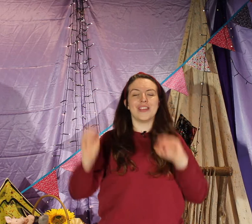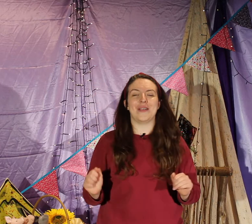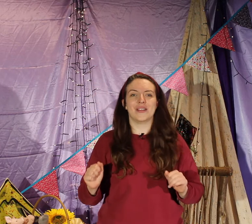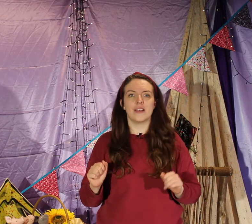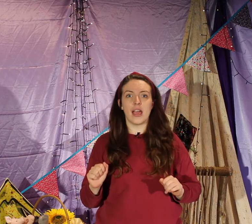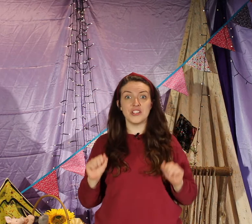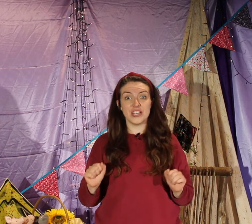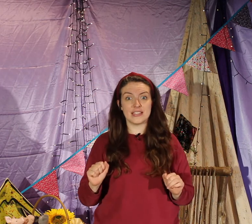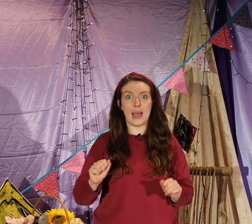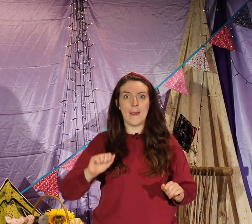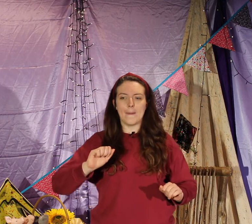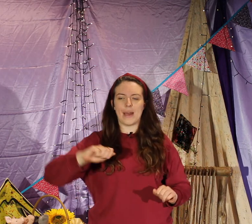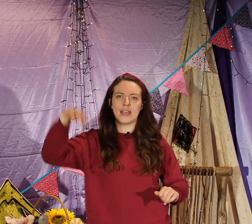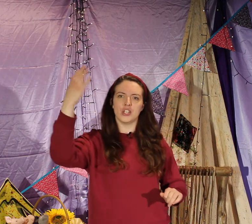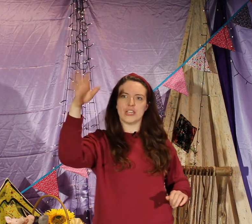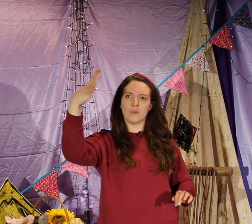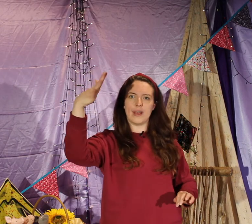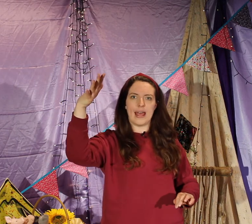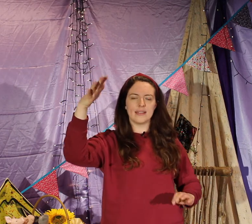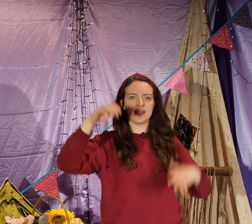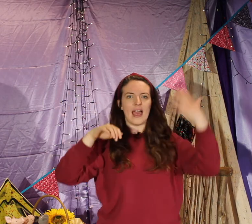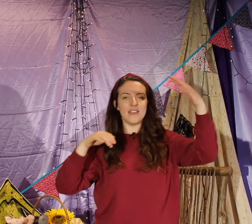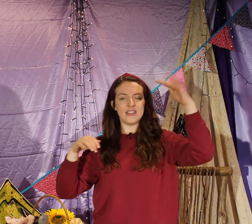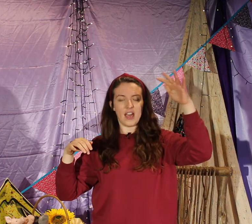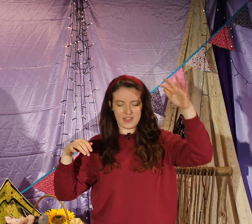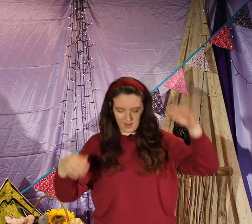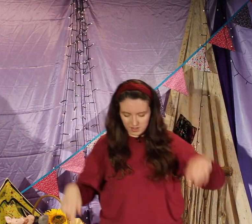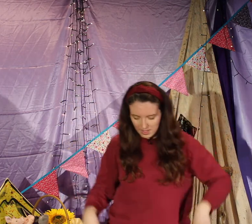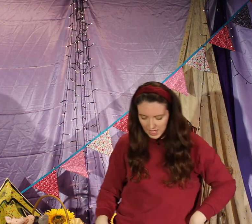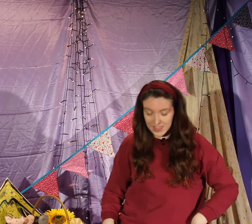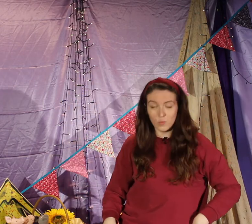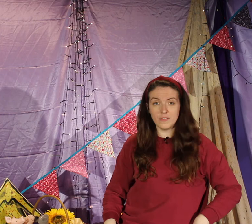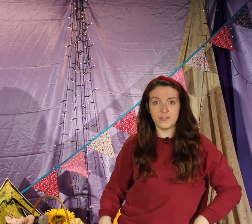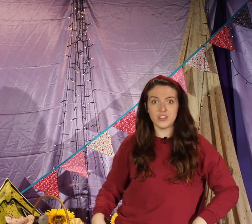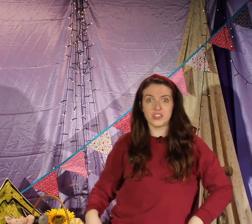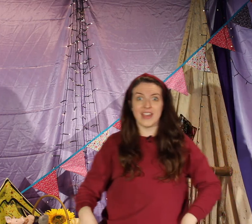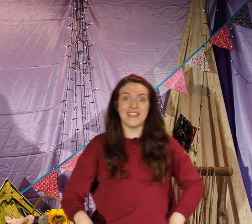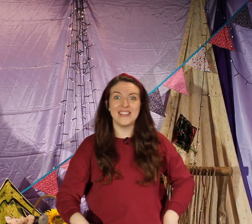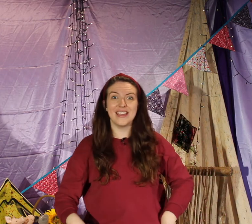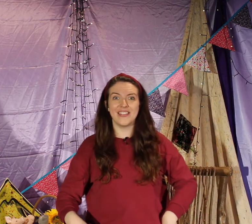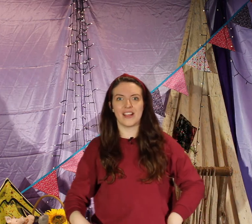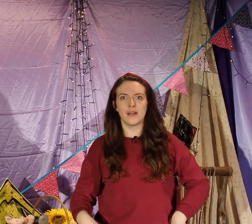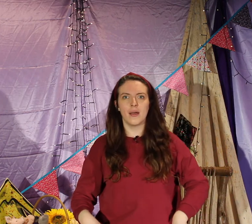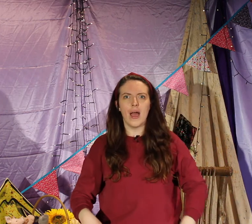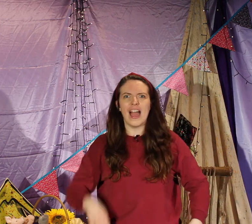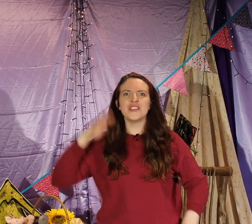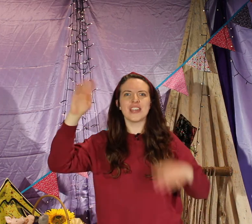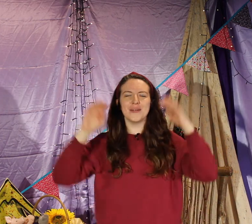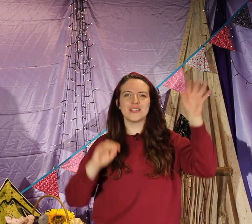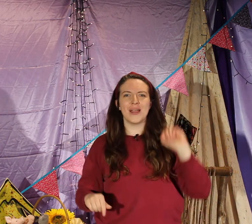down. And she does that by shaking one hand and then the other and then one foot and then the other. And she counts down